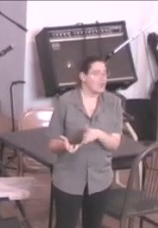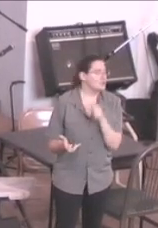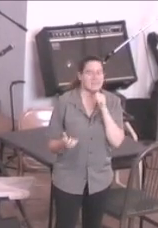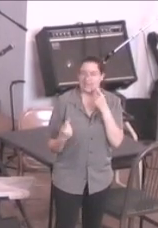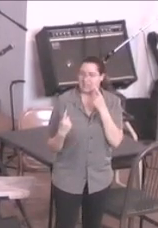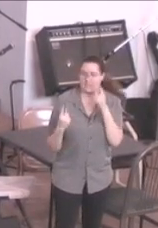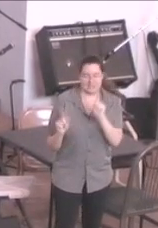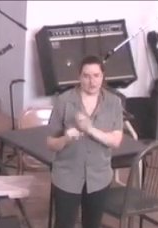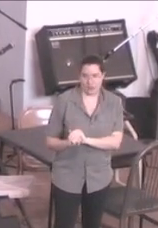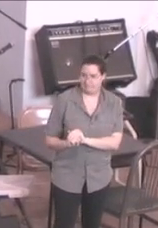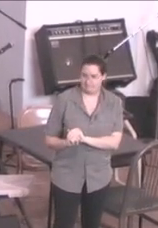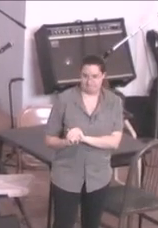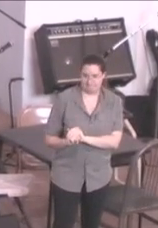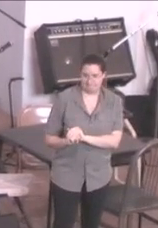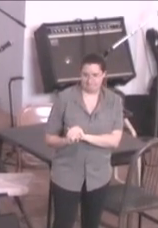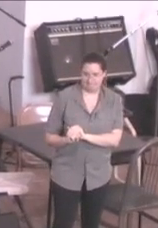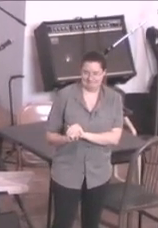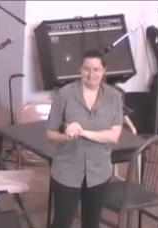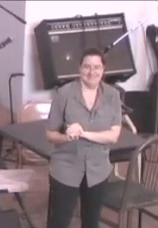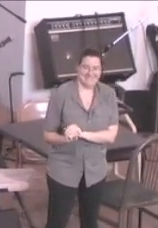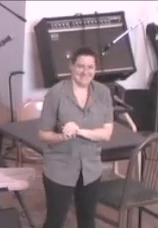one. Okay.